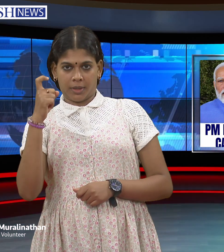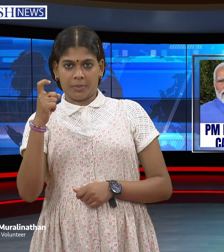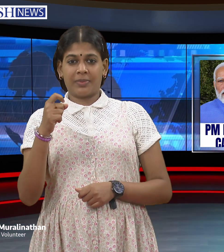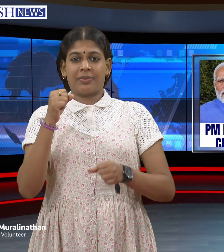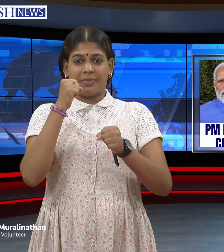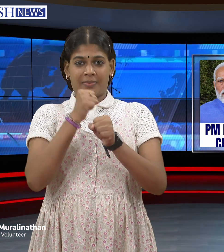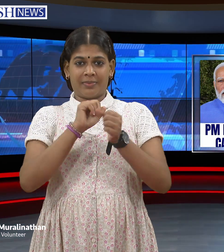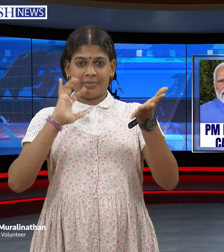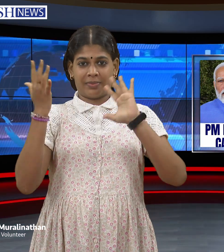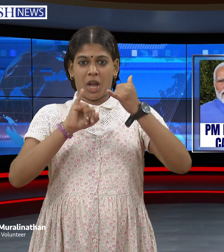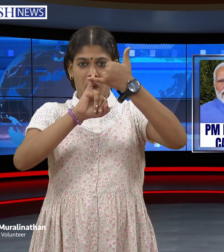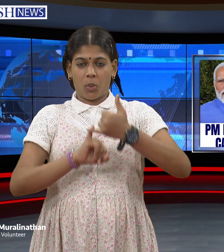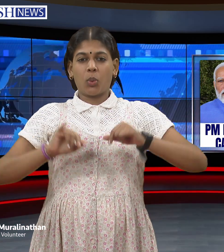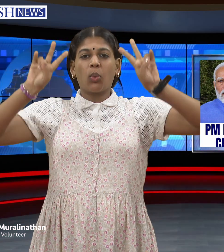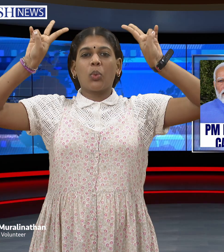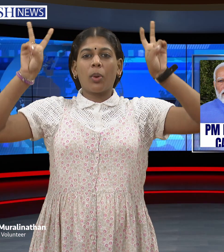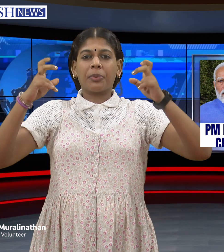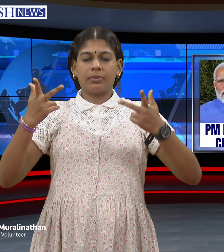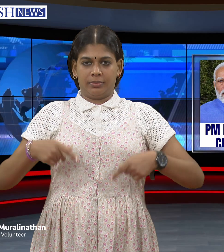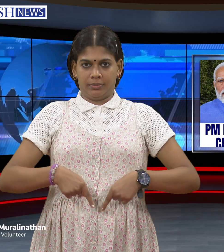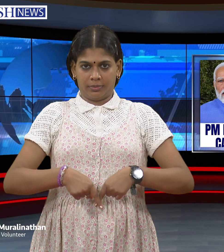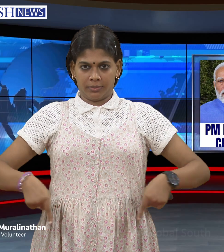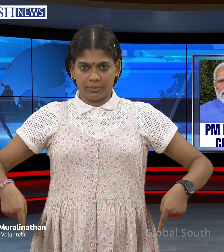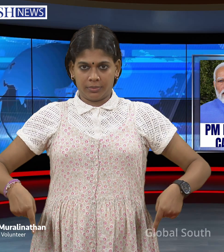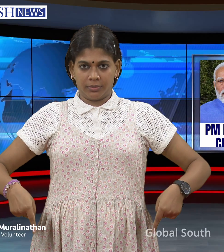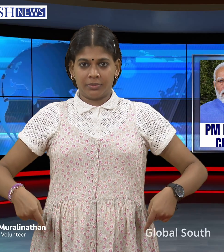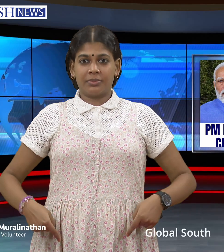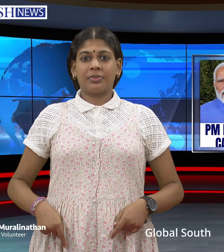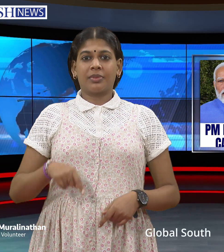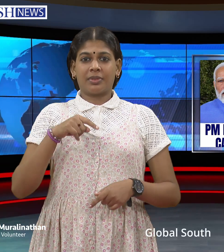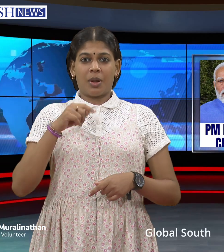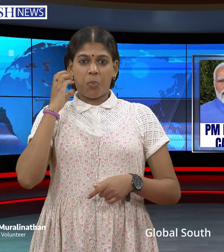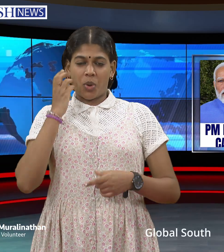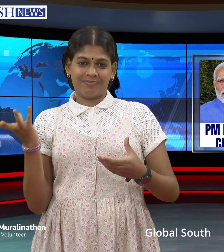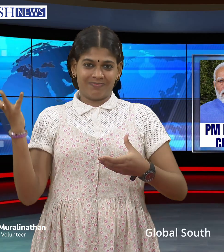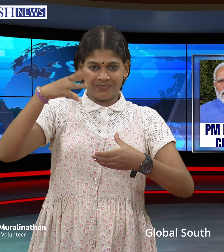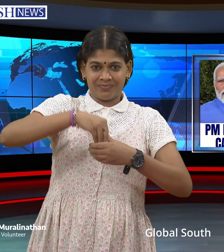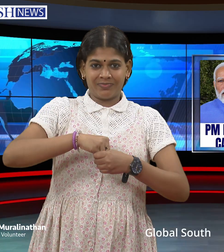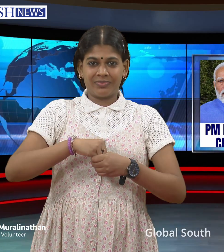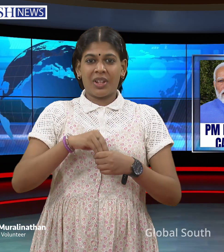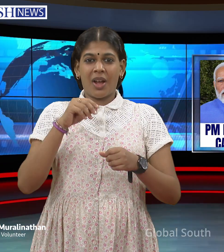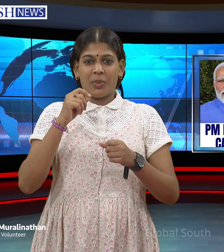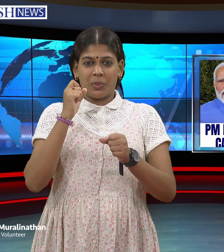Minister Narendra Modi, who reached Calgary on June 17, 2025 to participate in the G7 Outreach